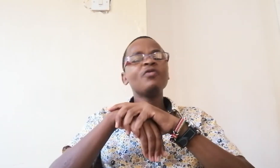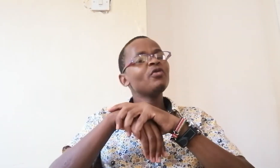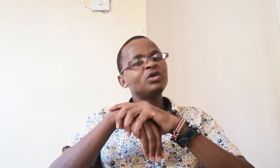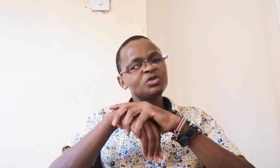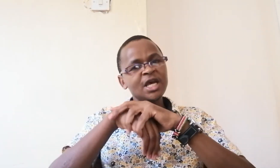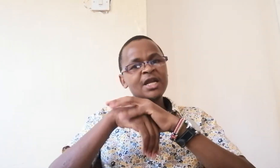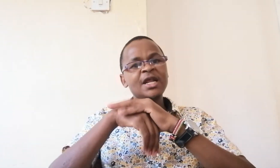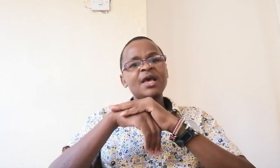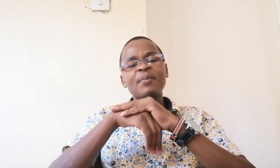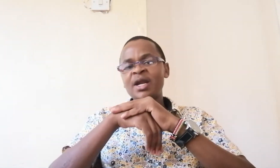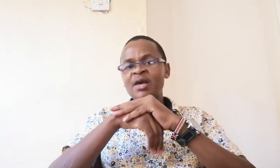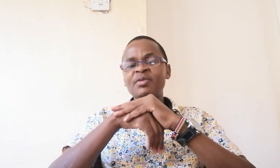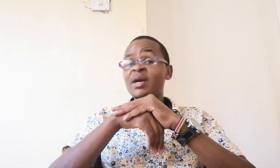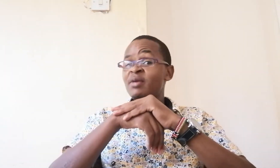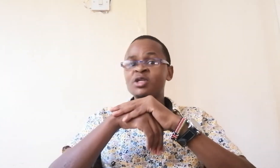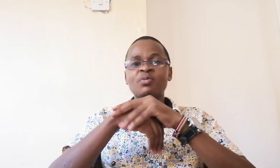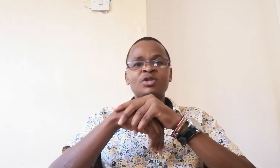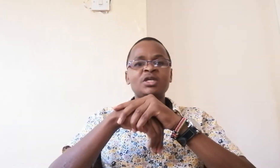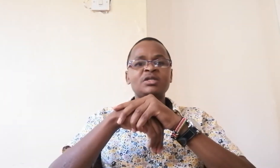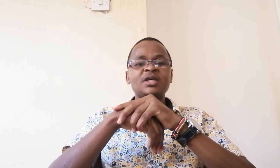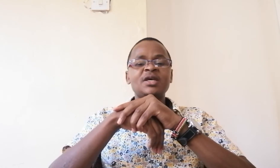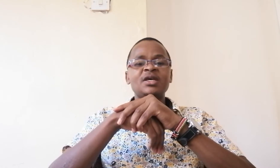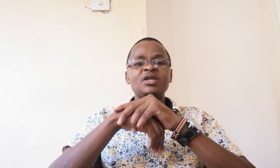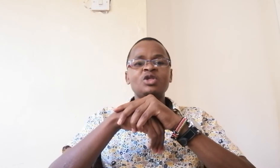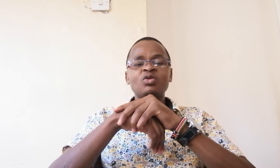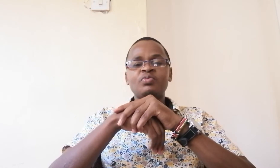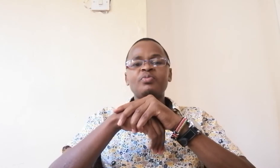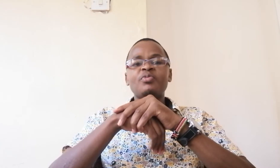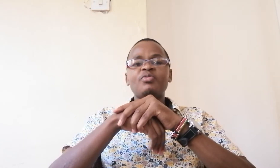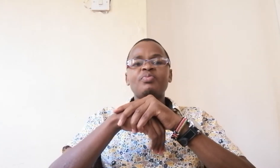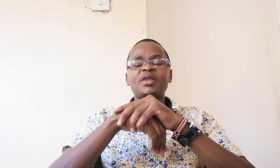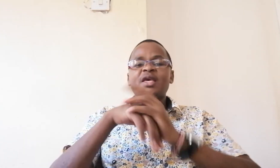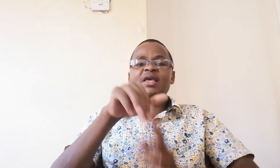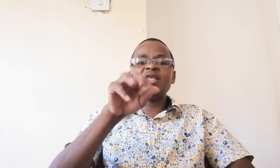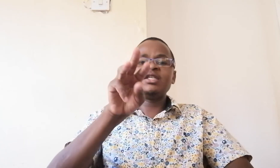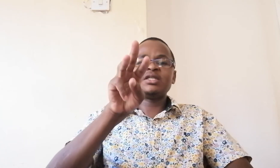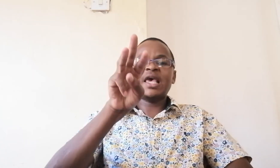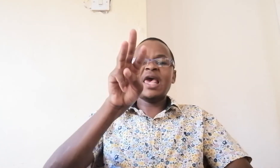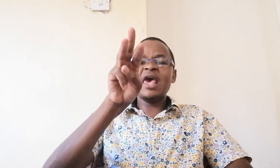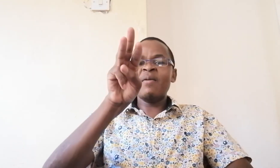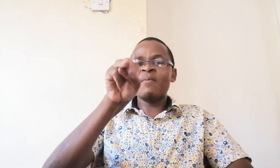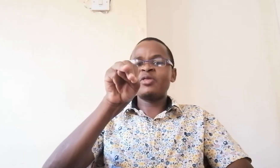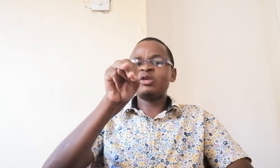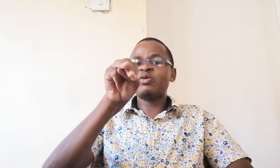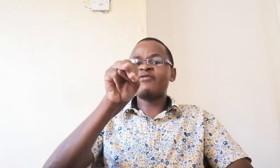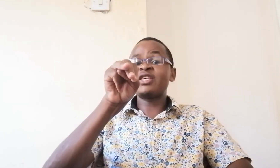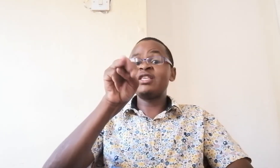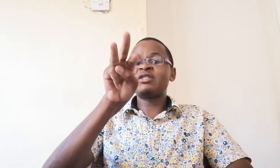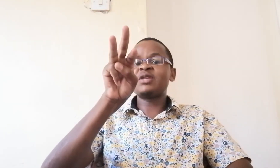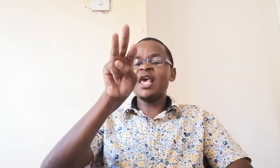you want to sign my name is Moses. So this is M. You have said this